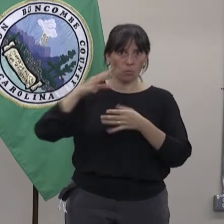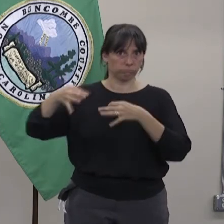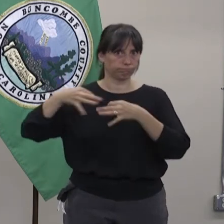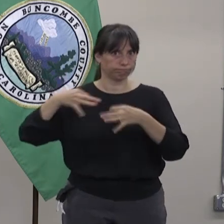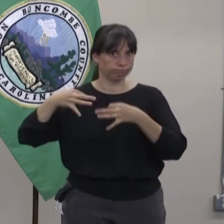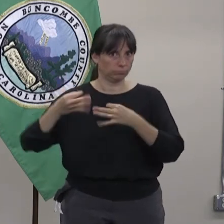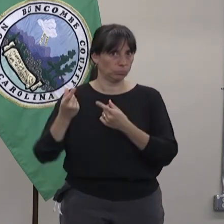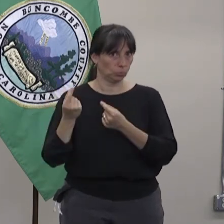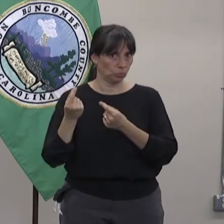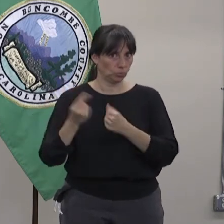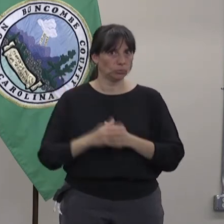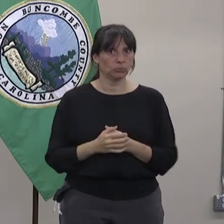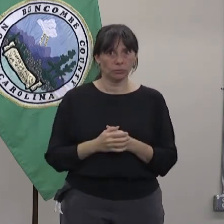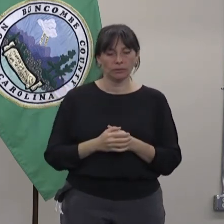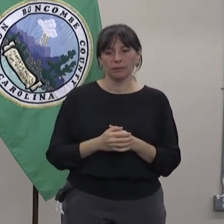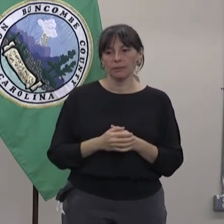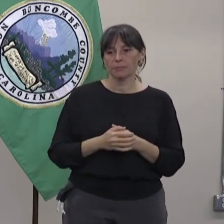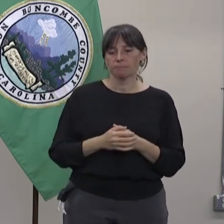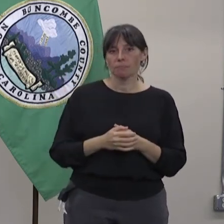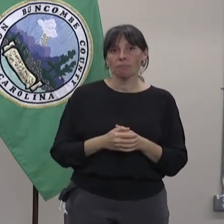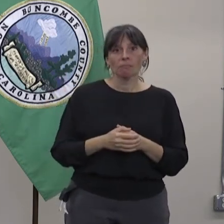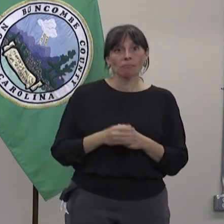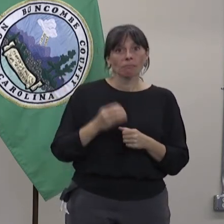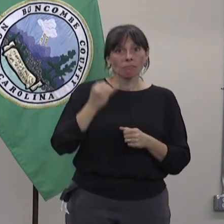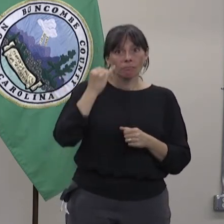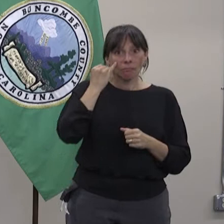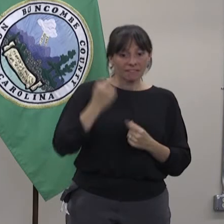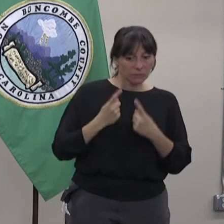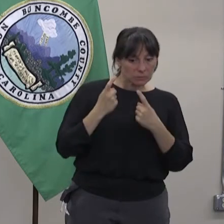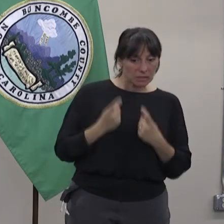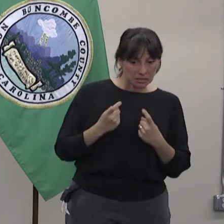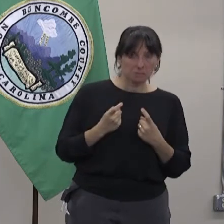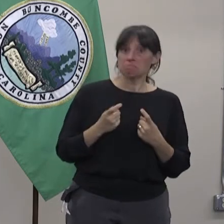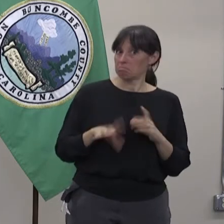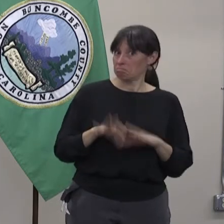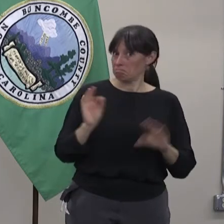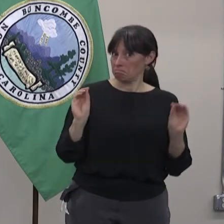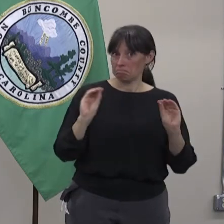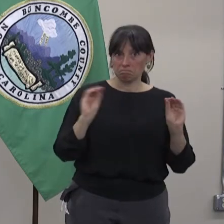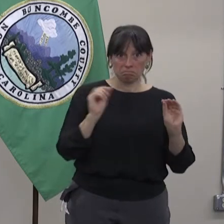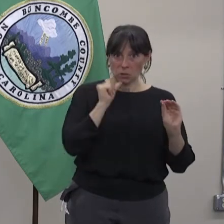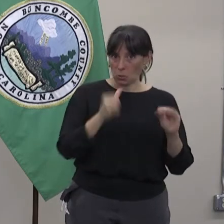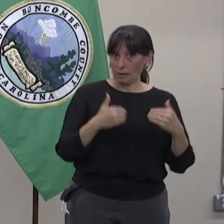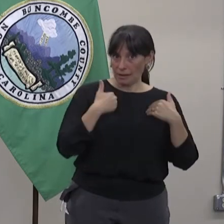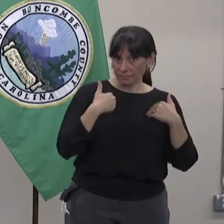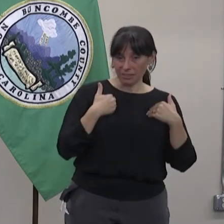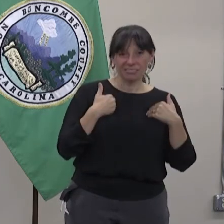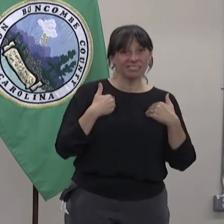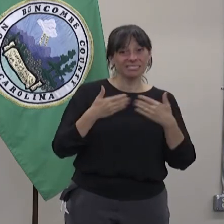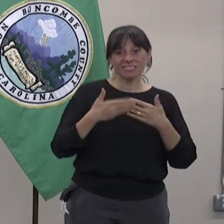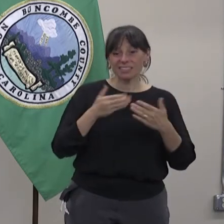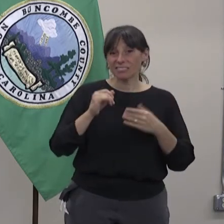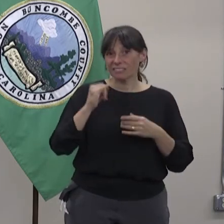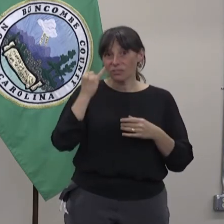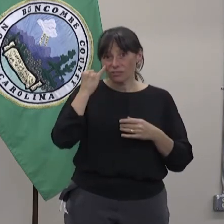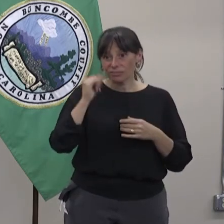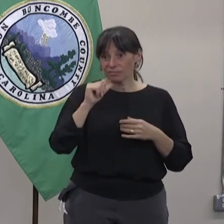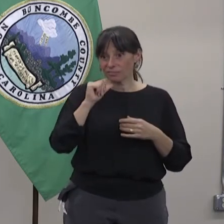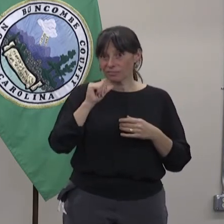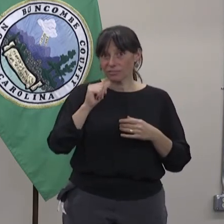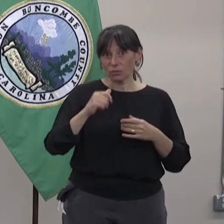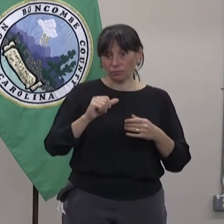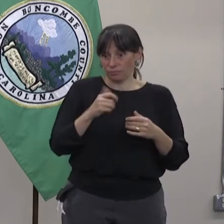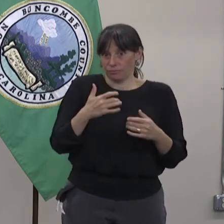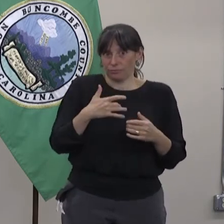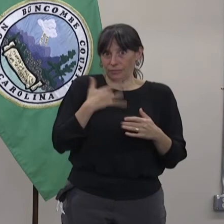Remember, even if your test is negative for COVID, if you have symptoms and are not feeling well, you should stay at